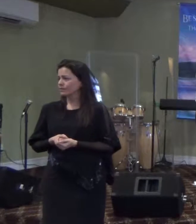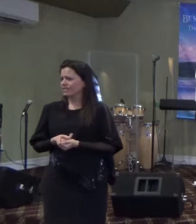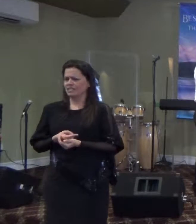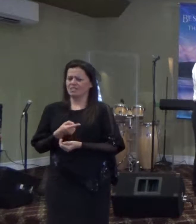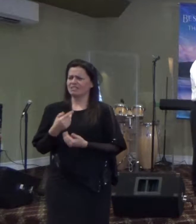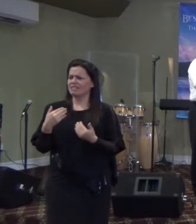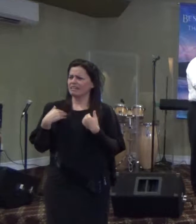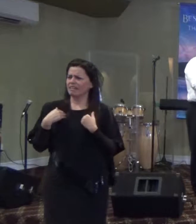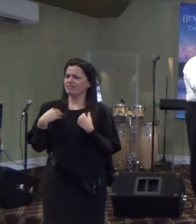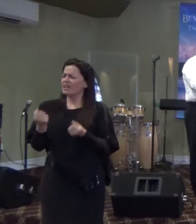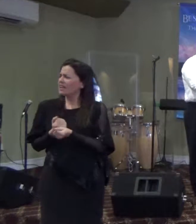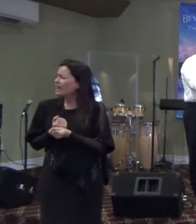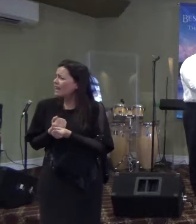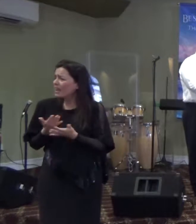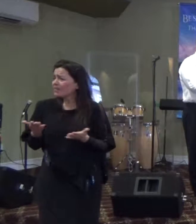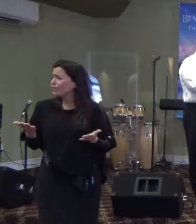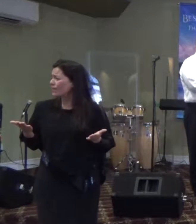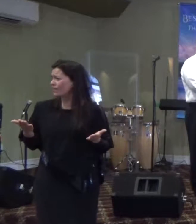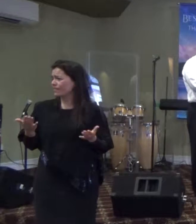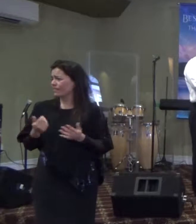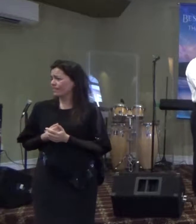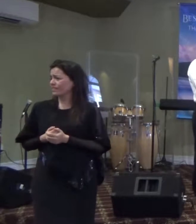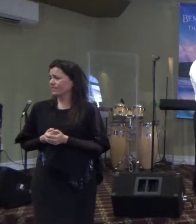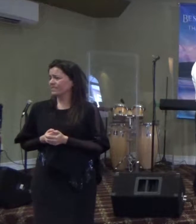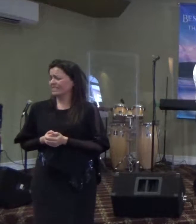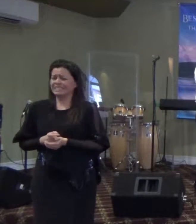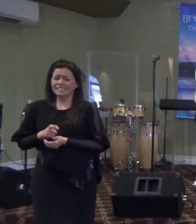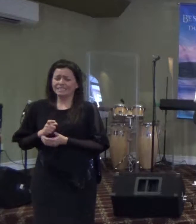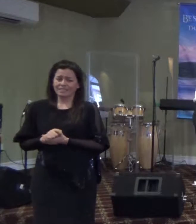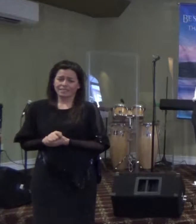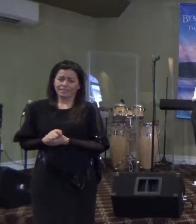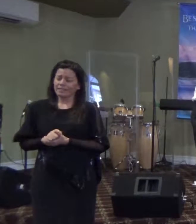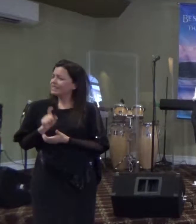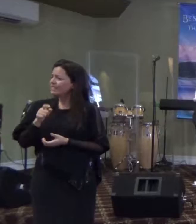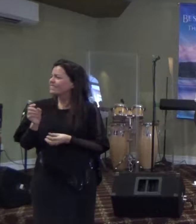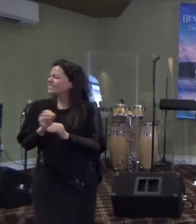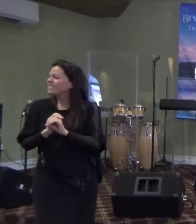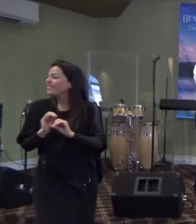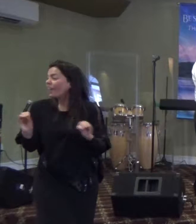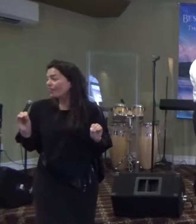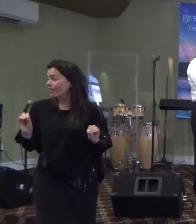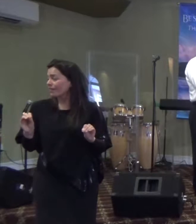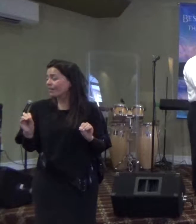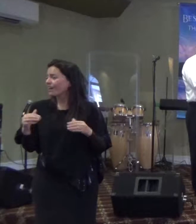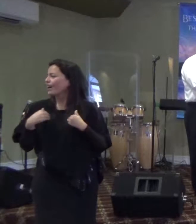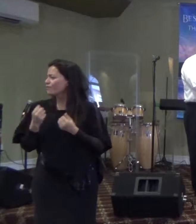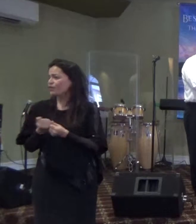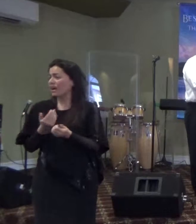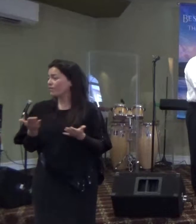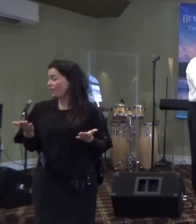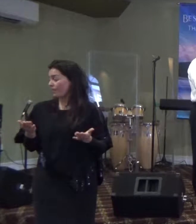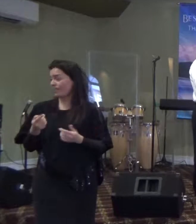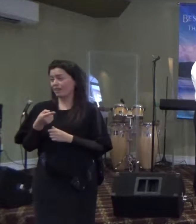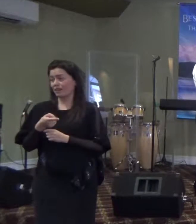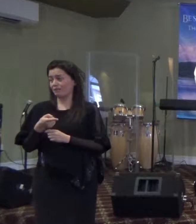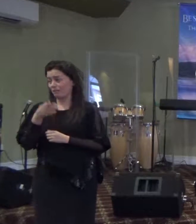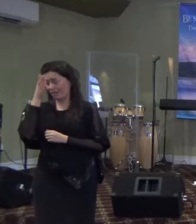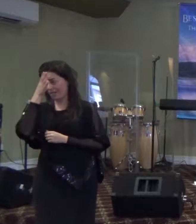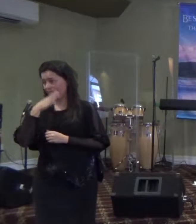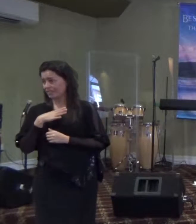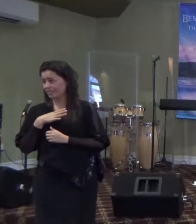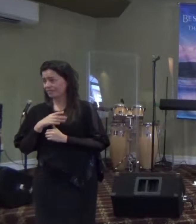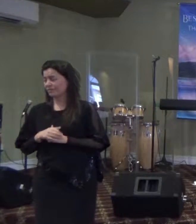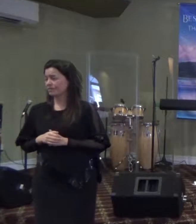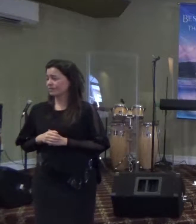Tiene todo lo que le puede pensar él que le va a dar He vida. has all the things that will give him life.